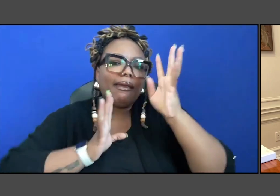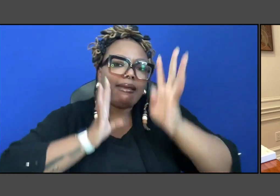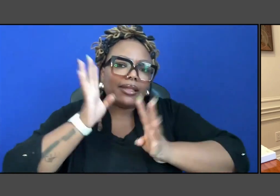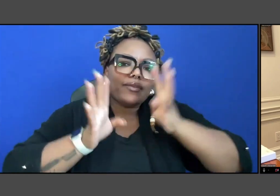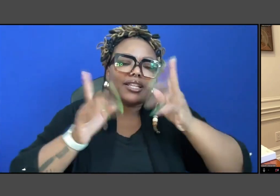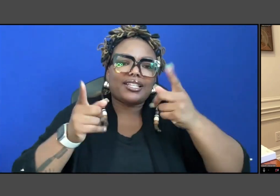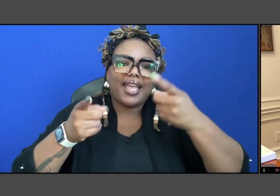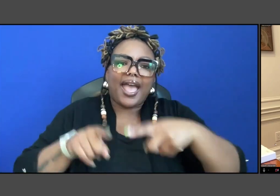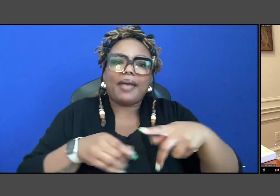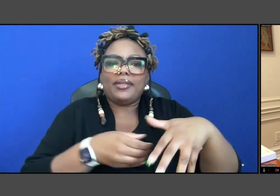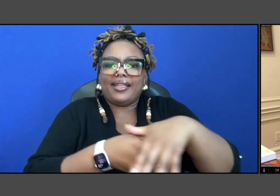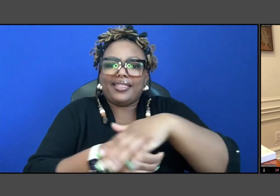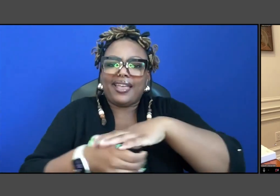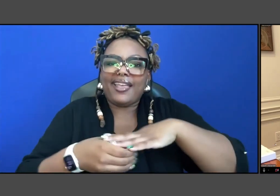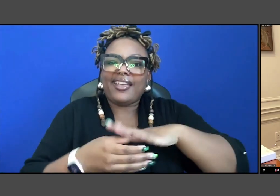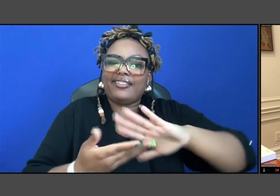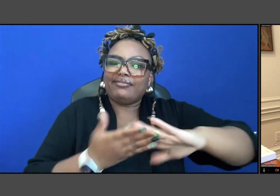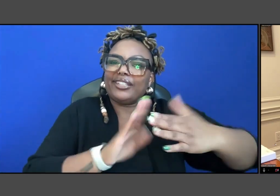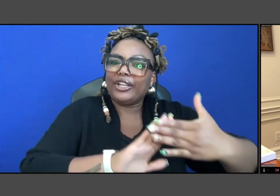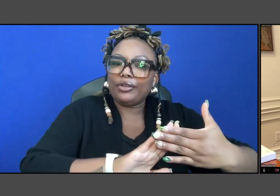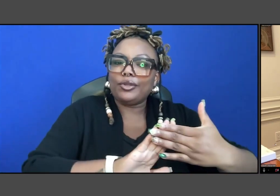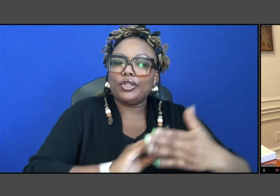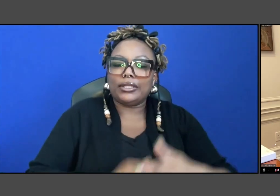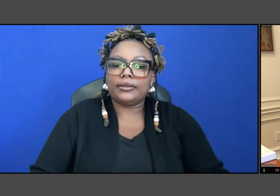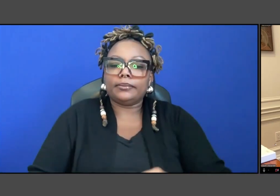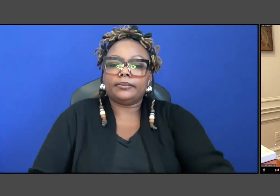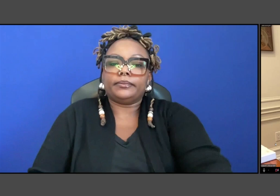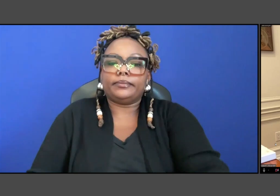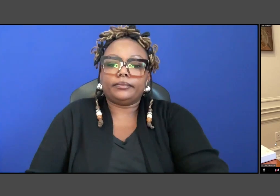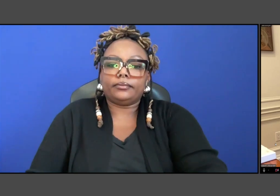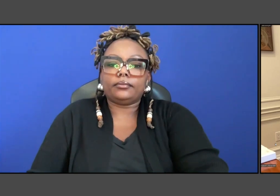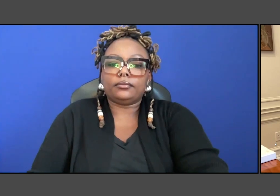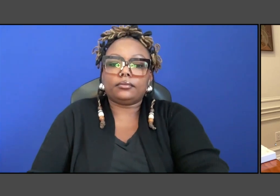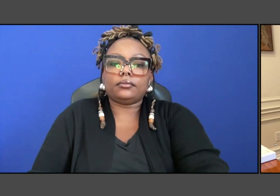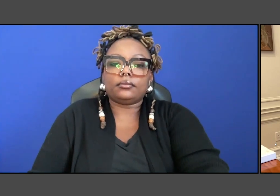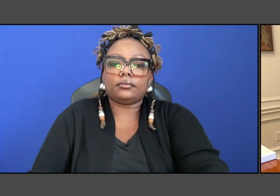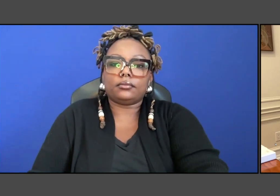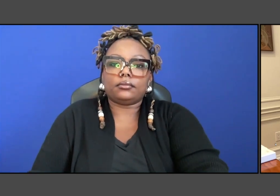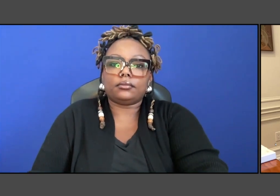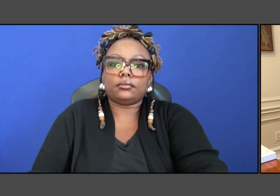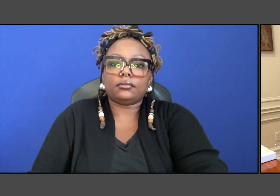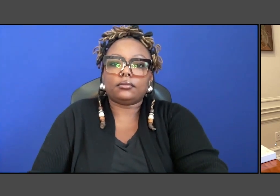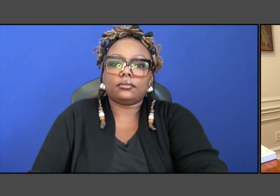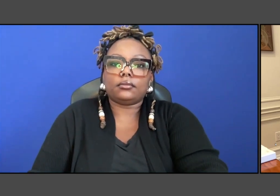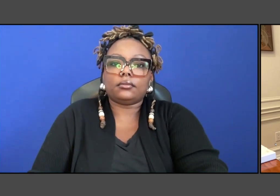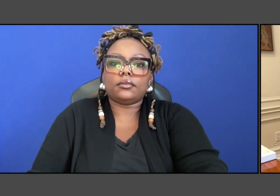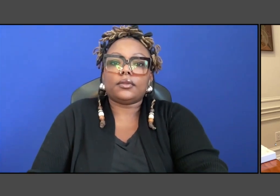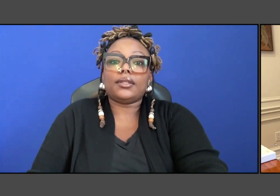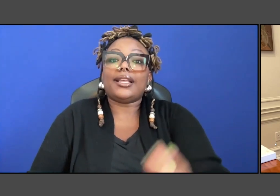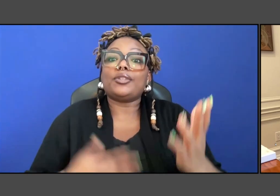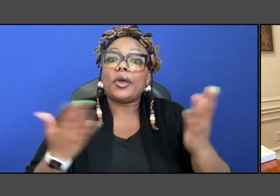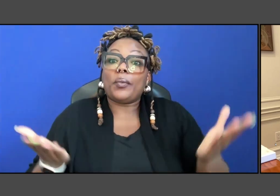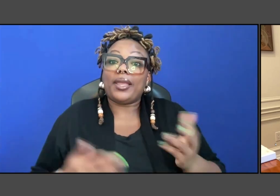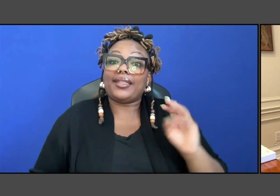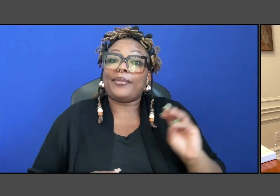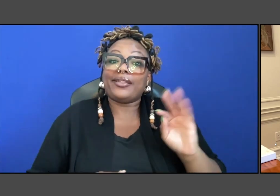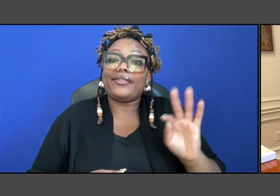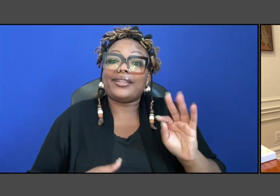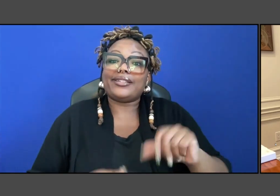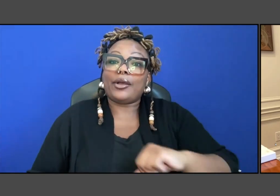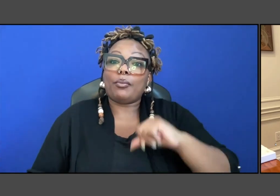among communities within the region. That is why we at the Mellon Foundation are proud to have just announced